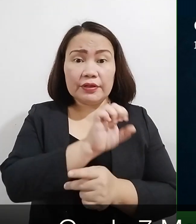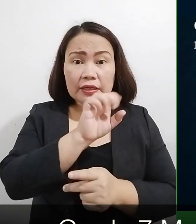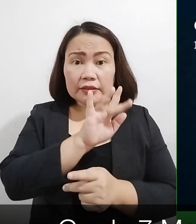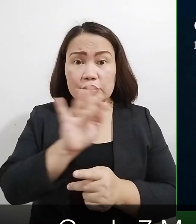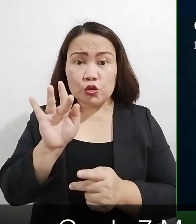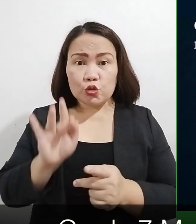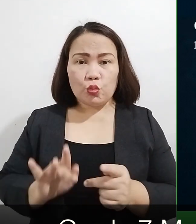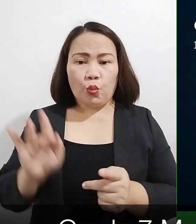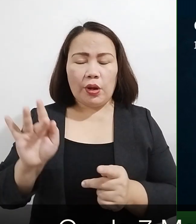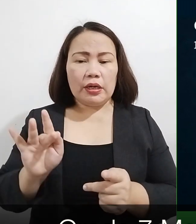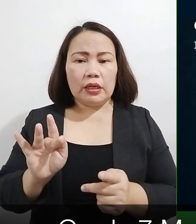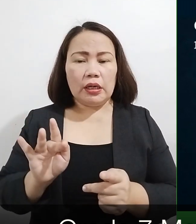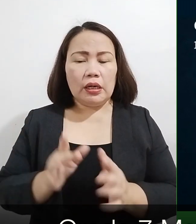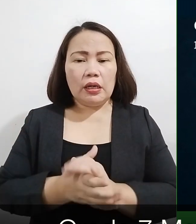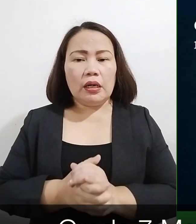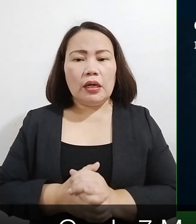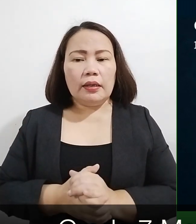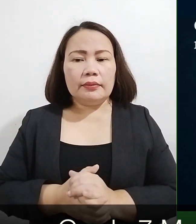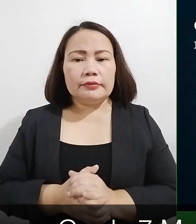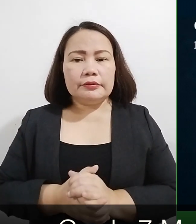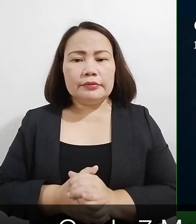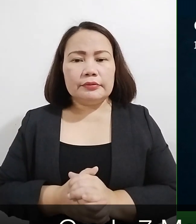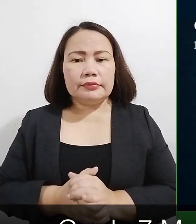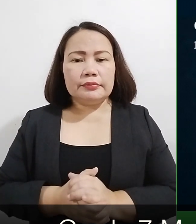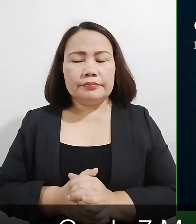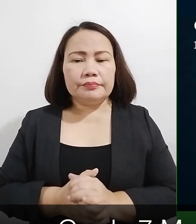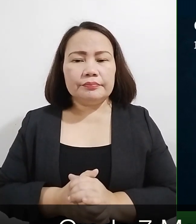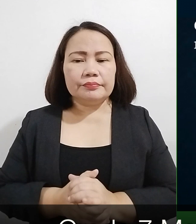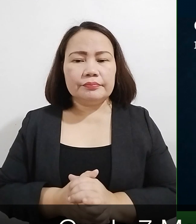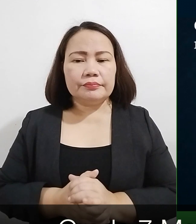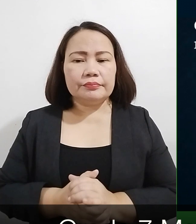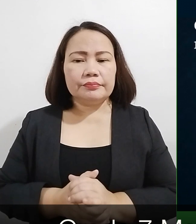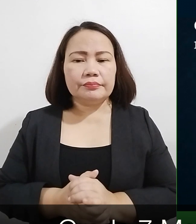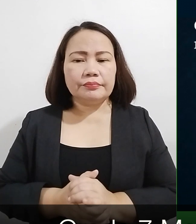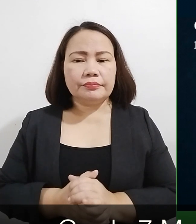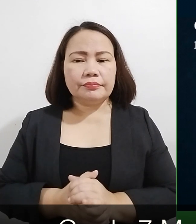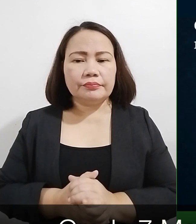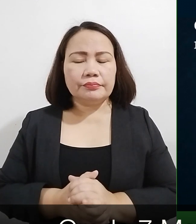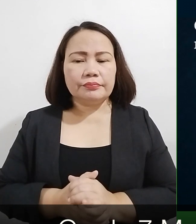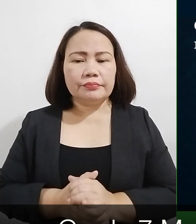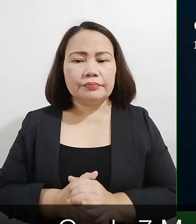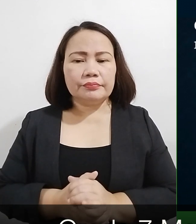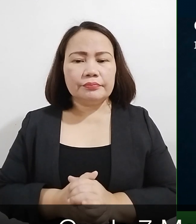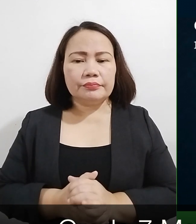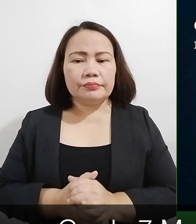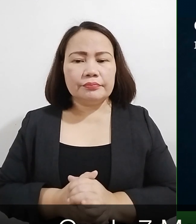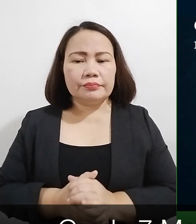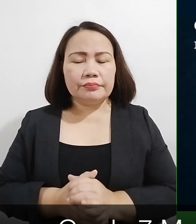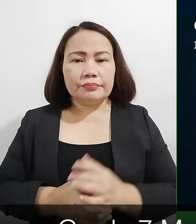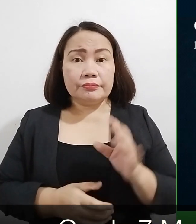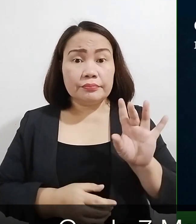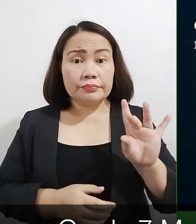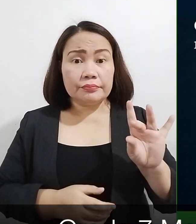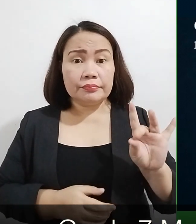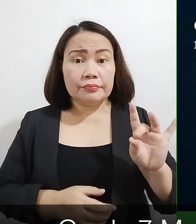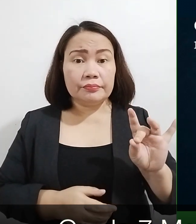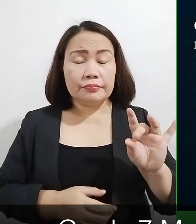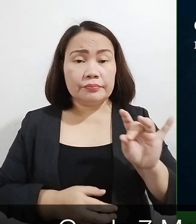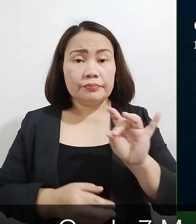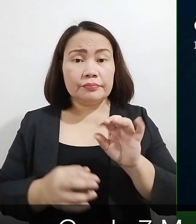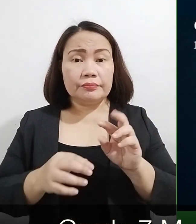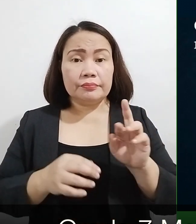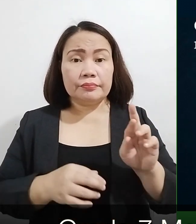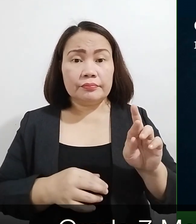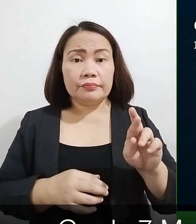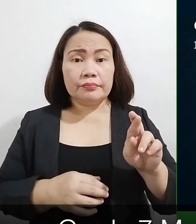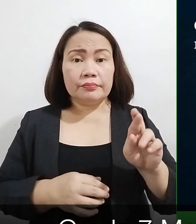bakit positive lang to? Kasi ang hinihingi lang po ay principal root. Okay, so this is a rational number. Square